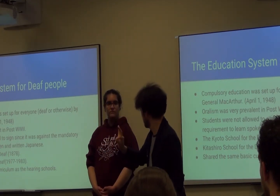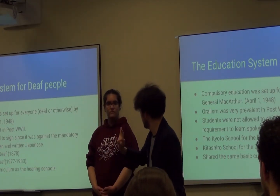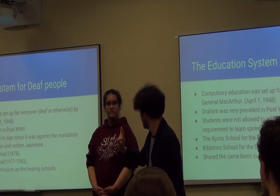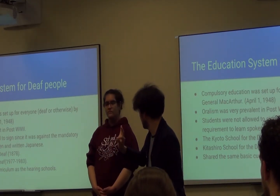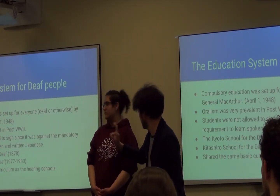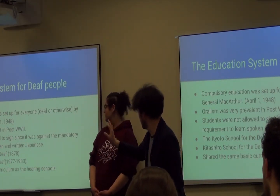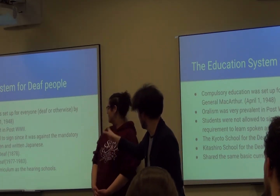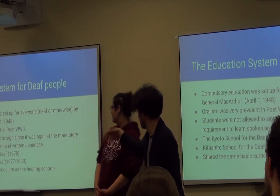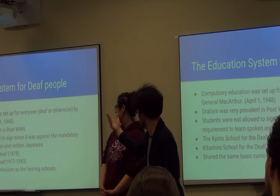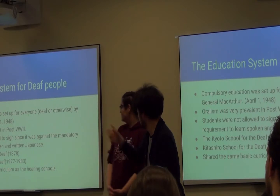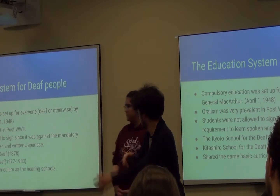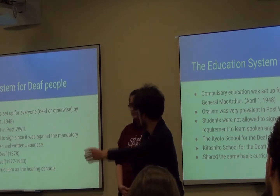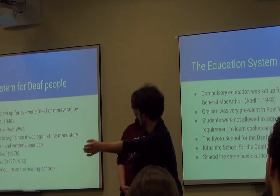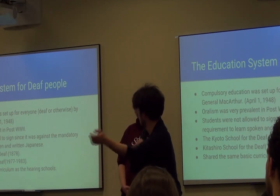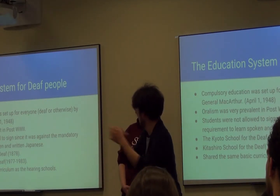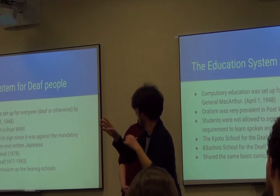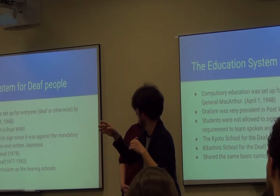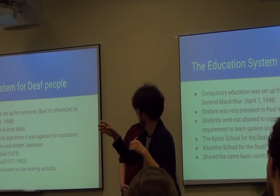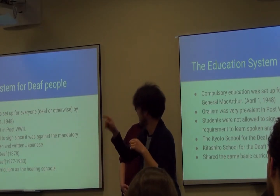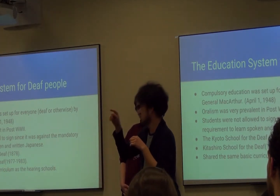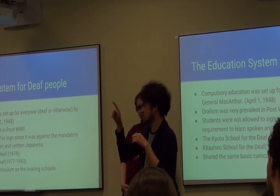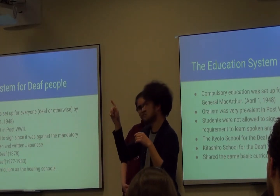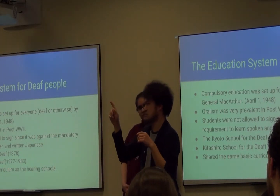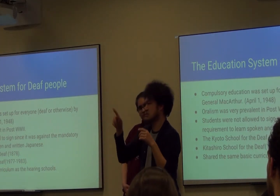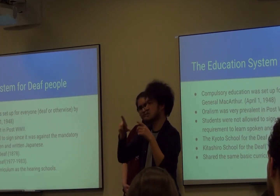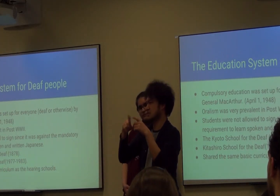So this school was set up in,